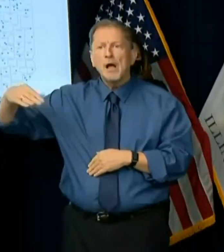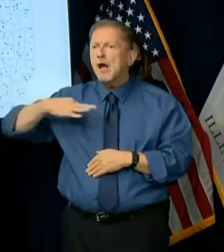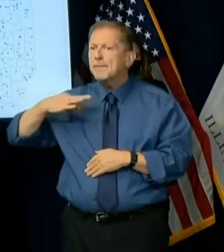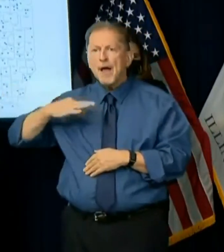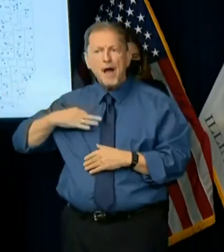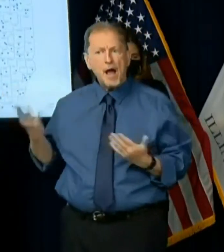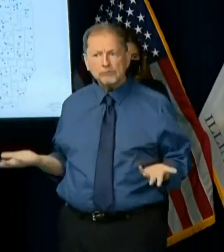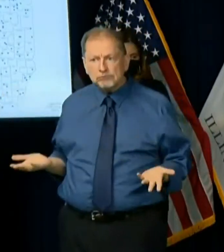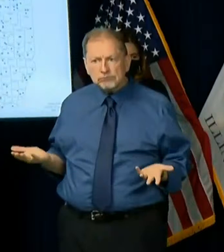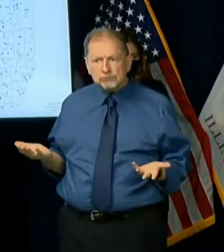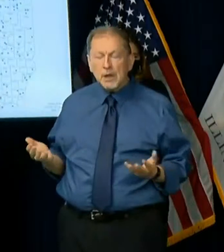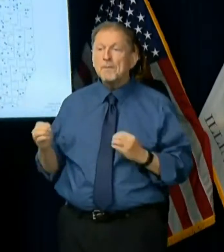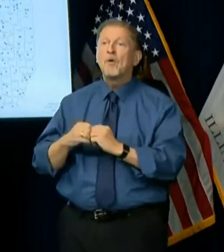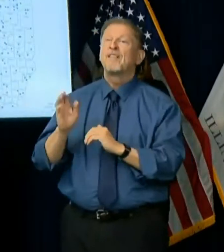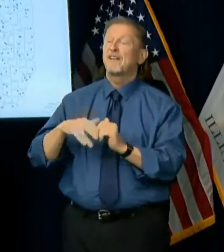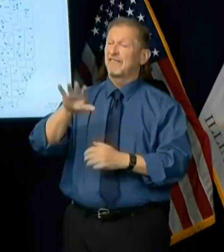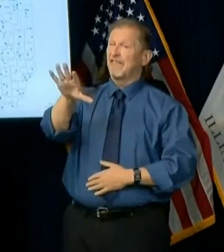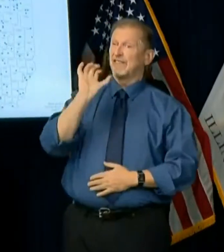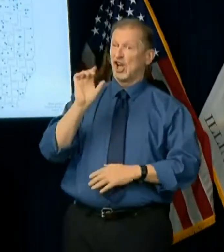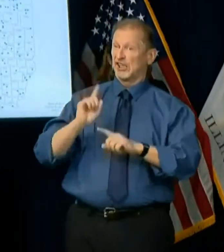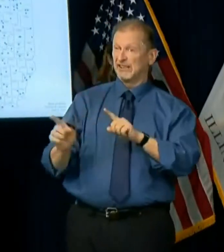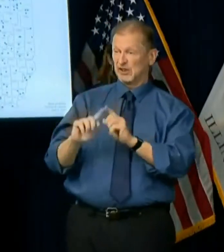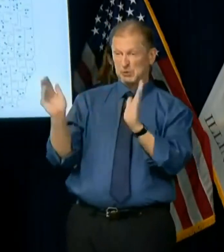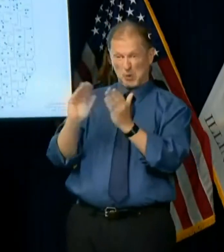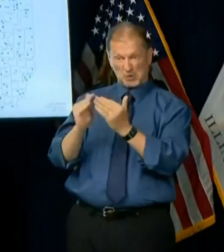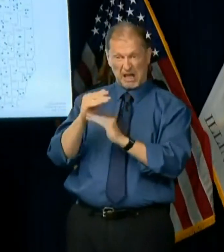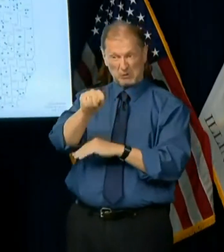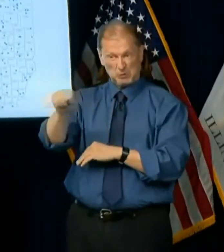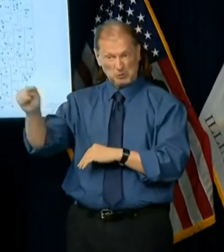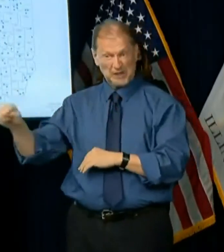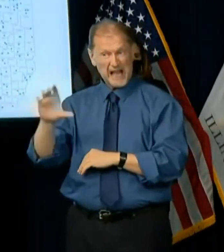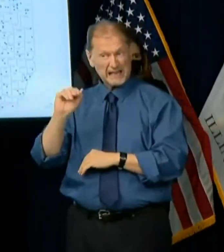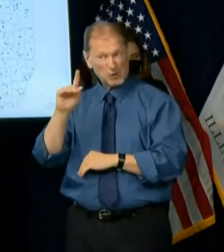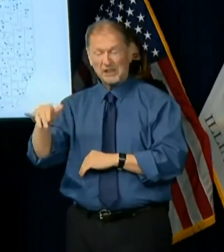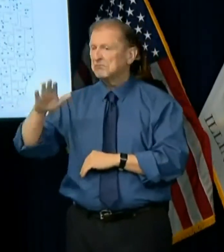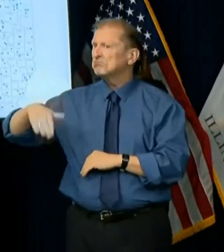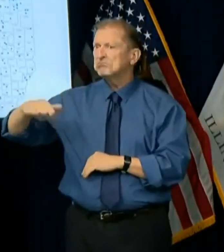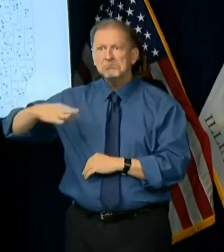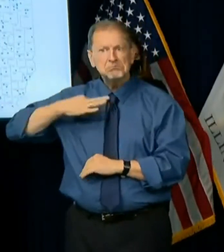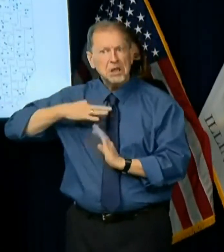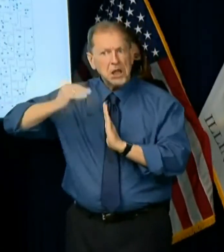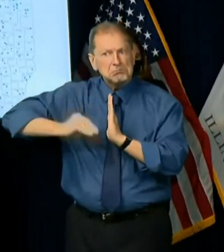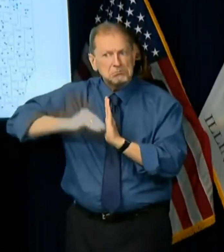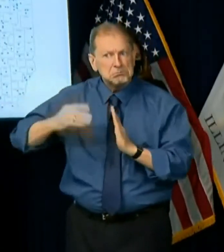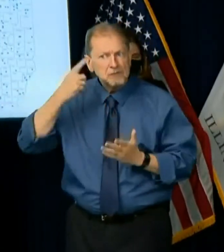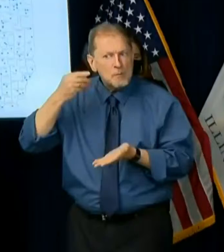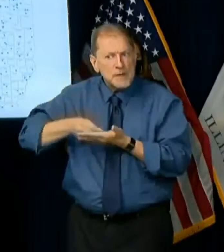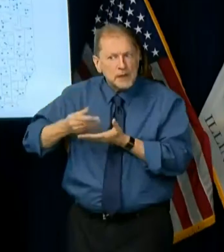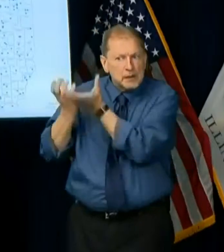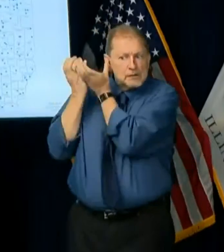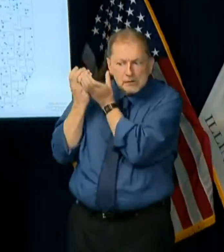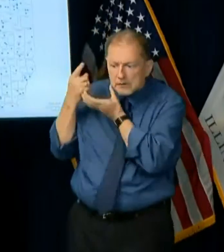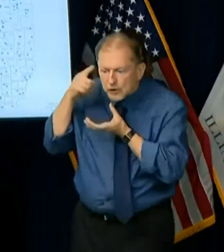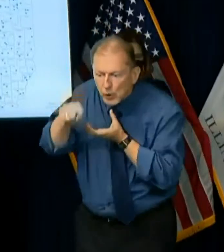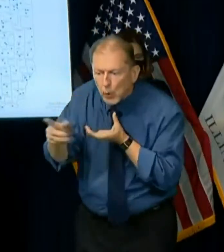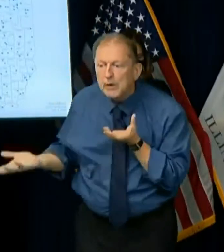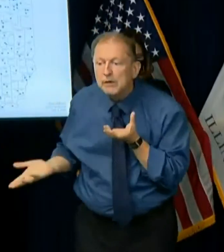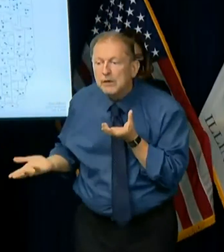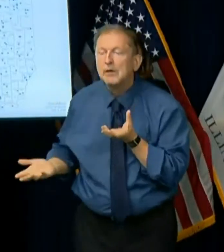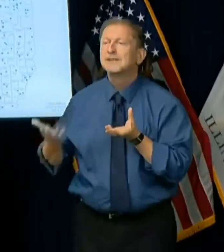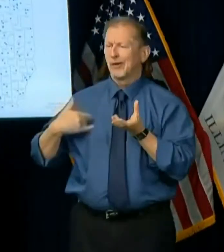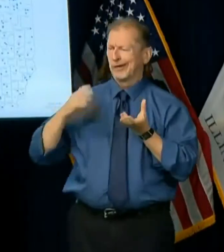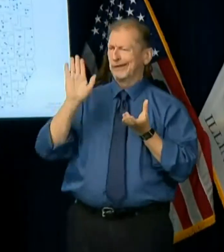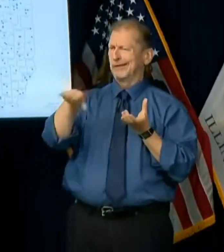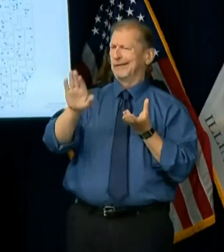are, but more than 500 of those have not yet registered to receive their funds. This is an urgent call